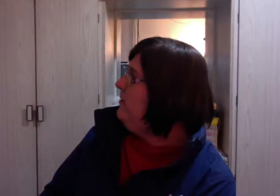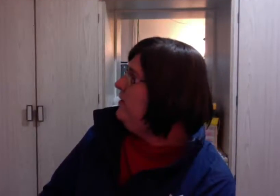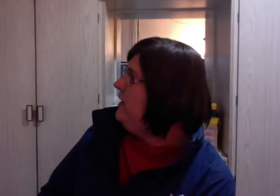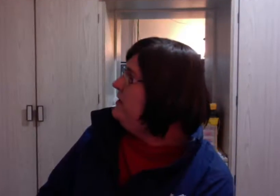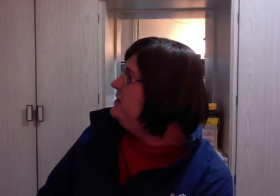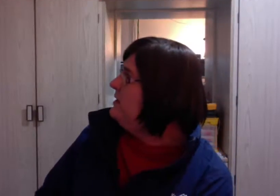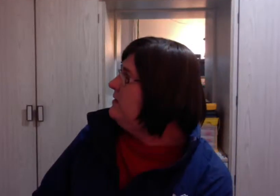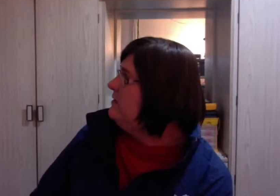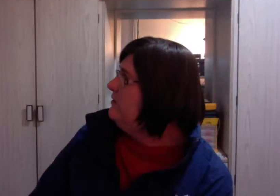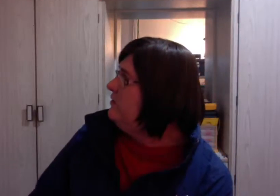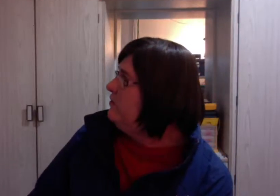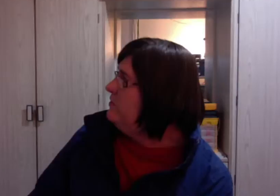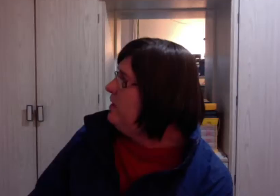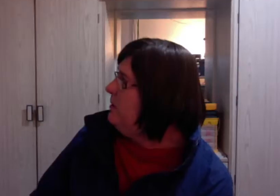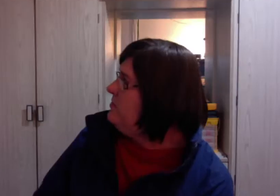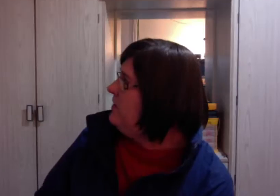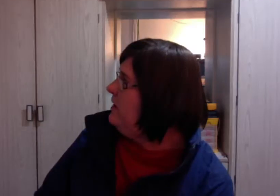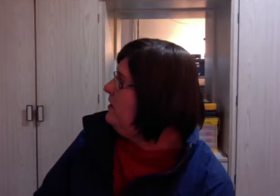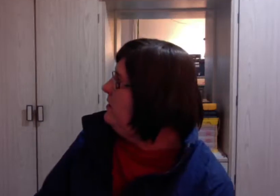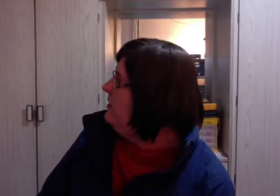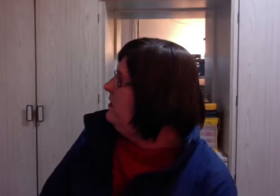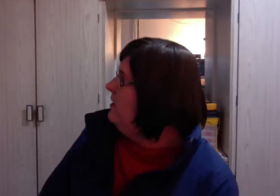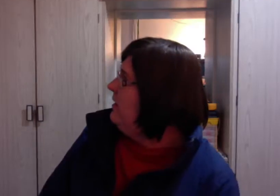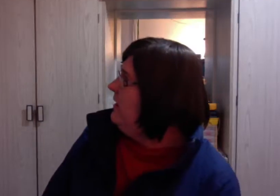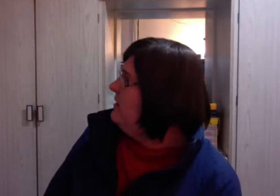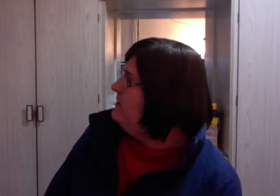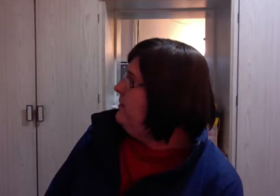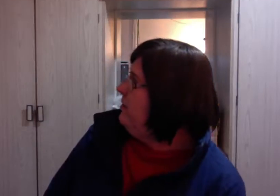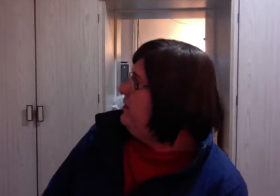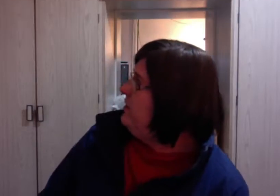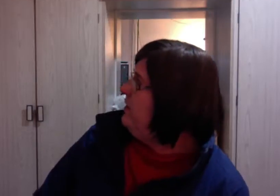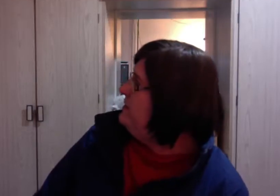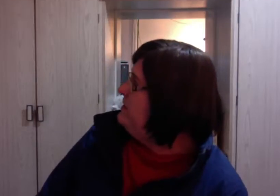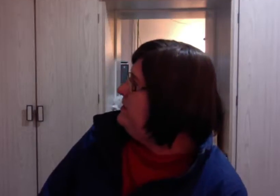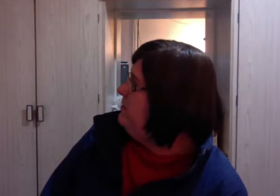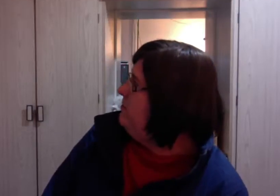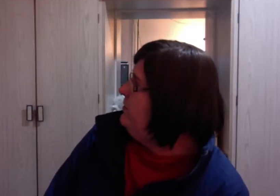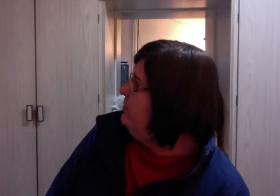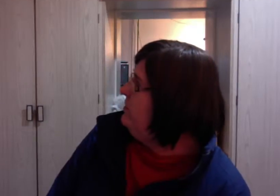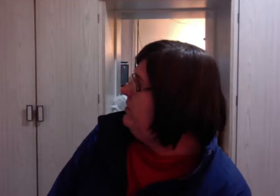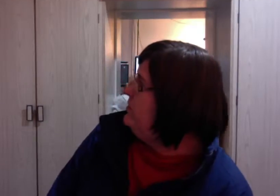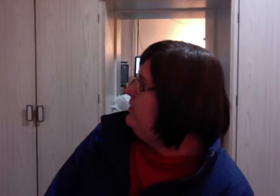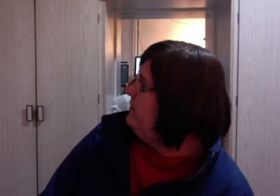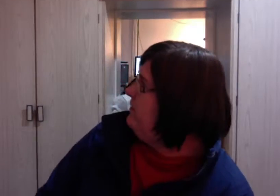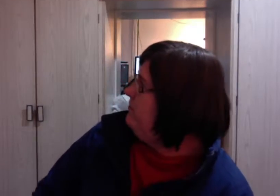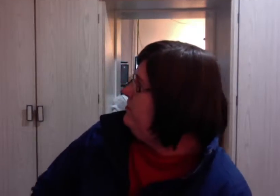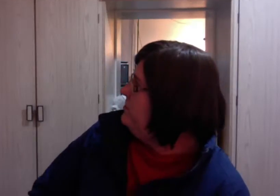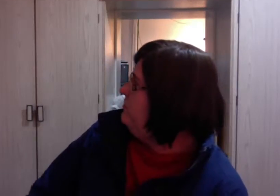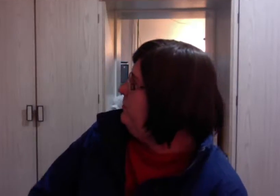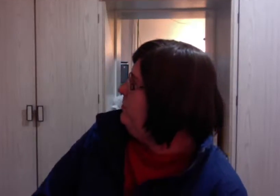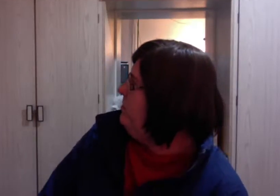on the 18th. This is for towing training. And Tamworth on the 19th. Brisbane on the 25th, which of course won't